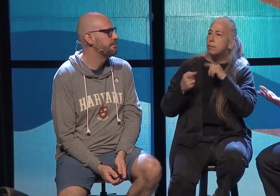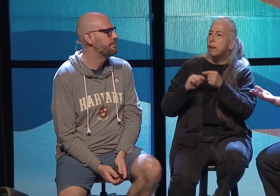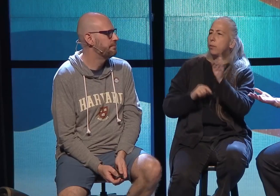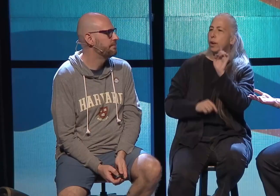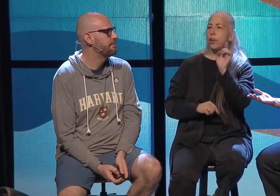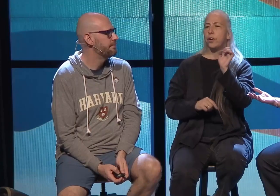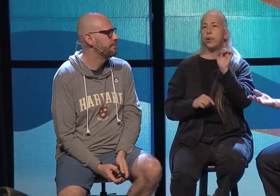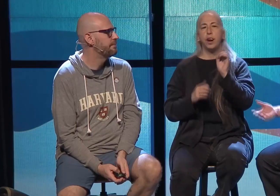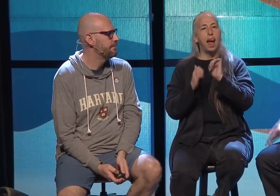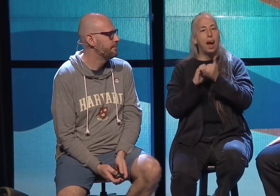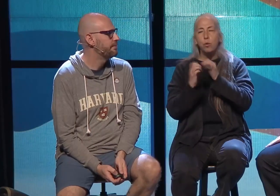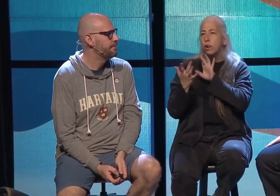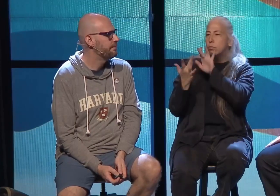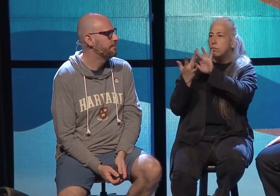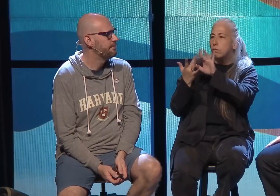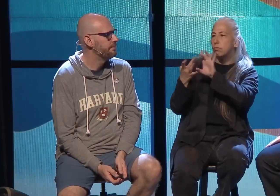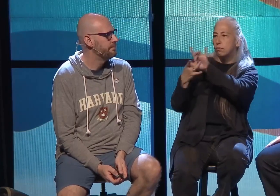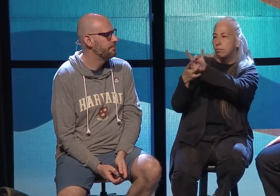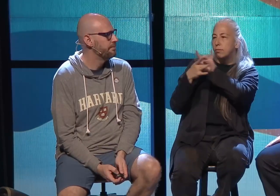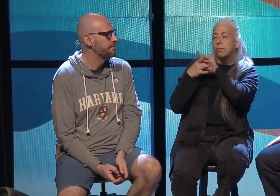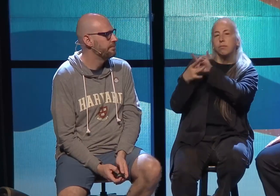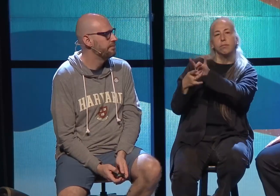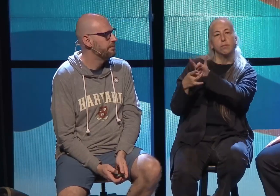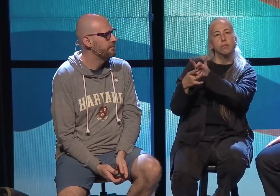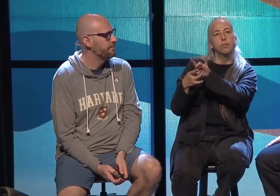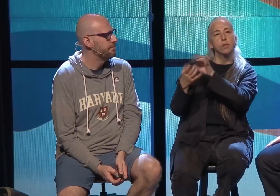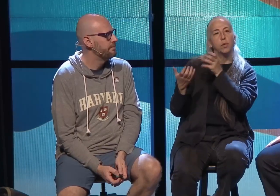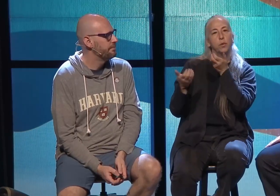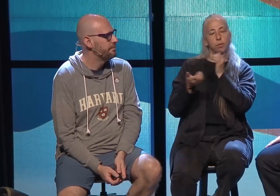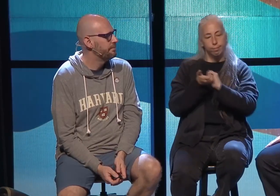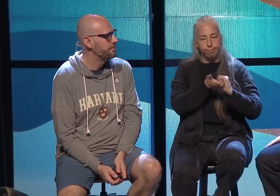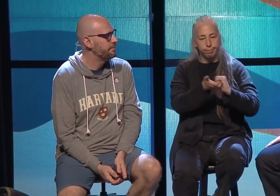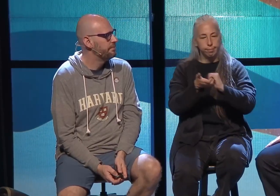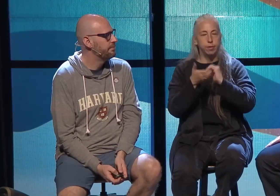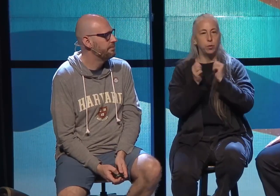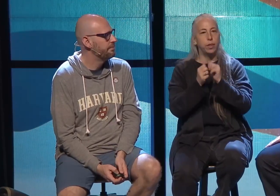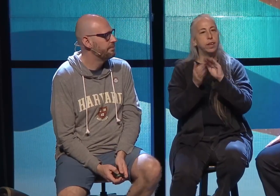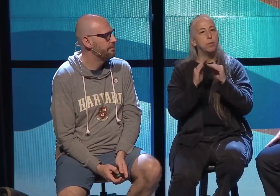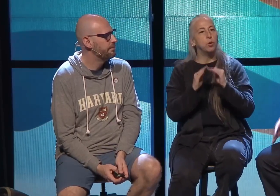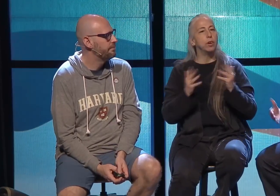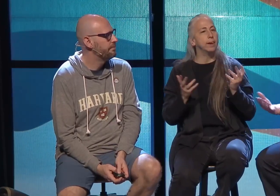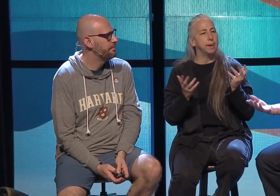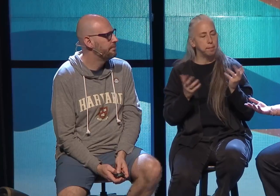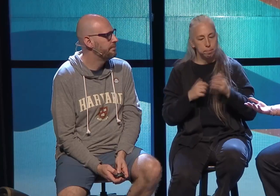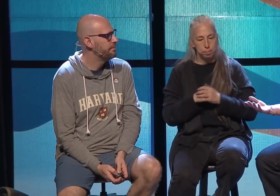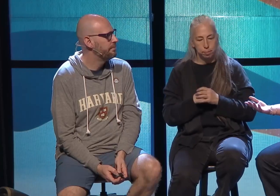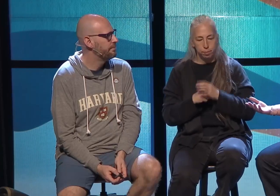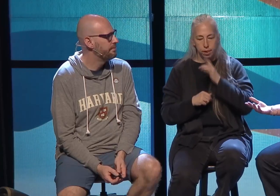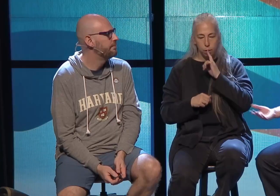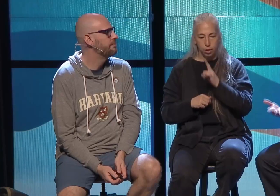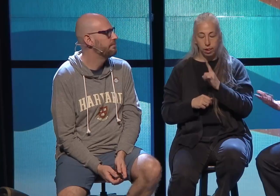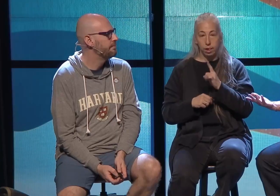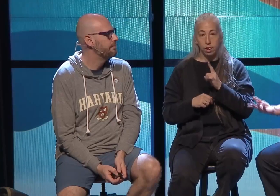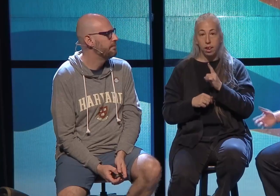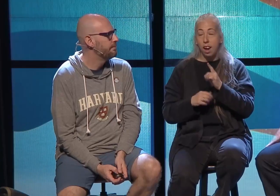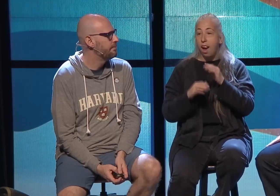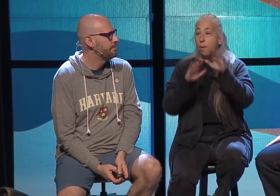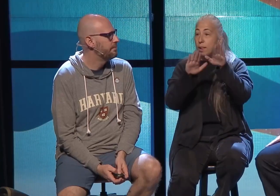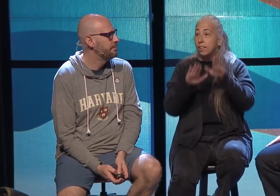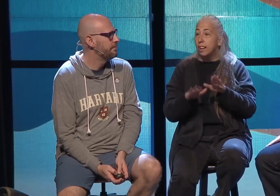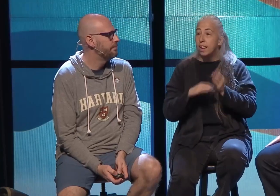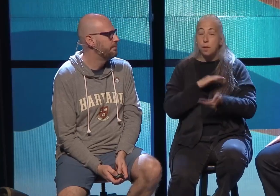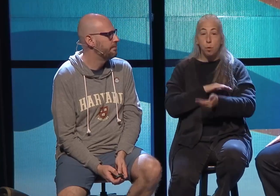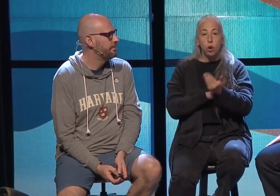And how do we be with them? I think of, there's an ease in the Sunday morning. I feel it here